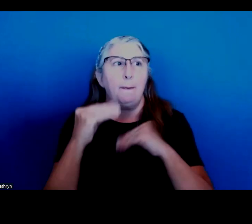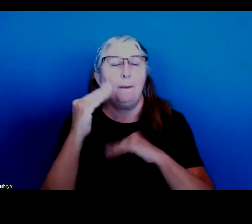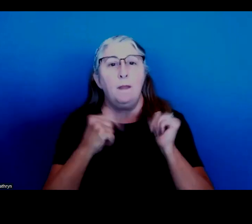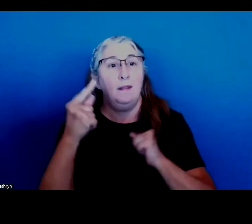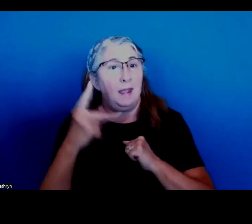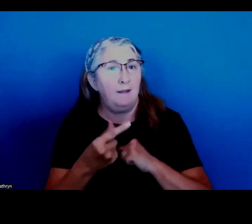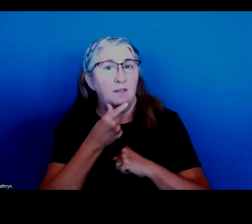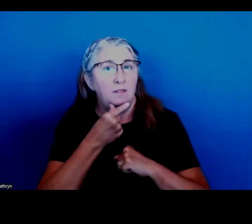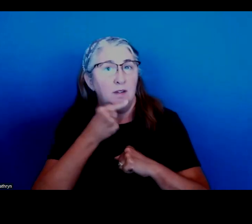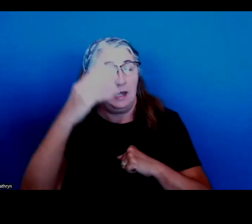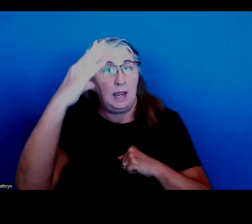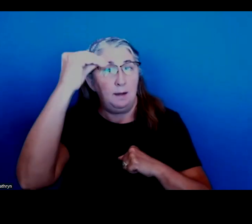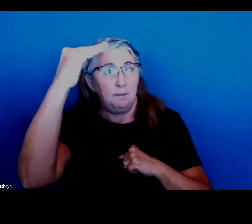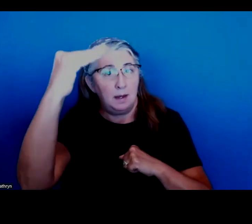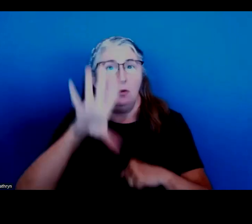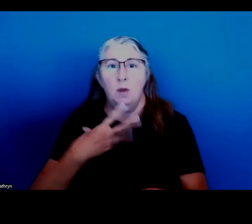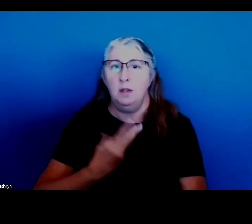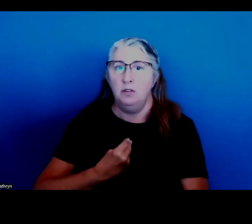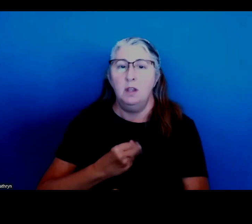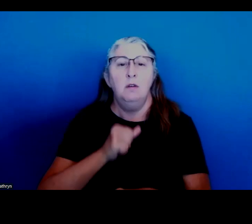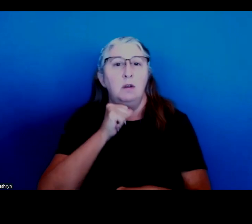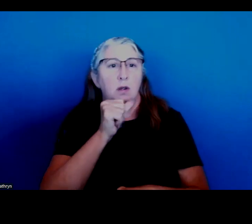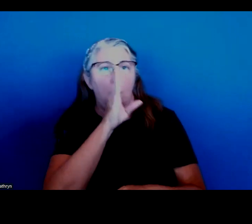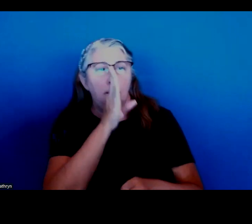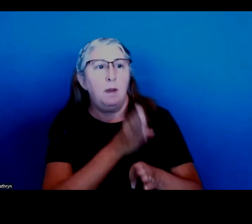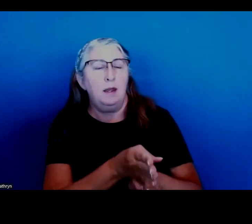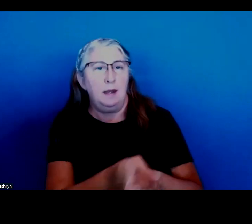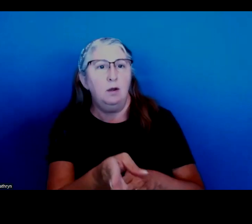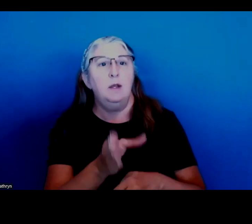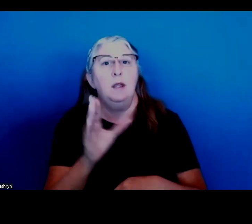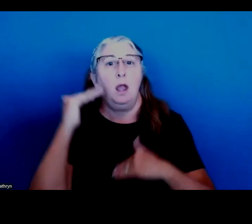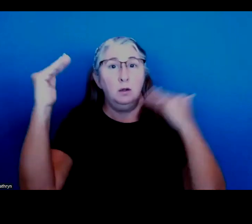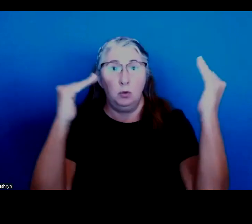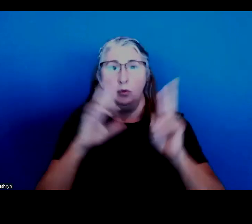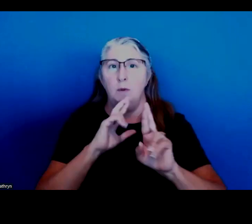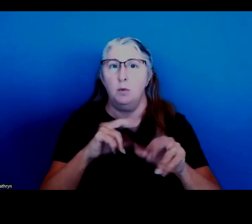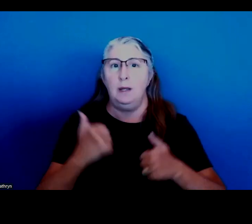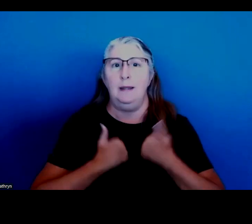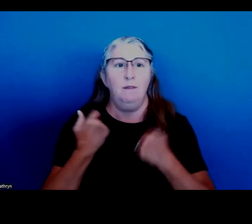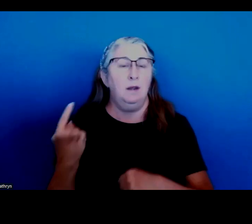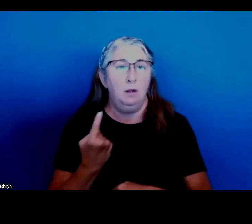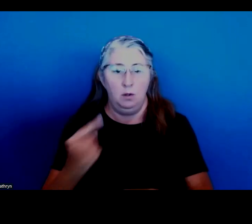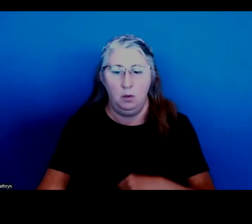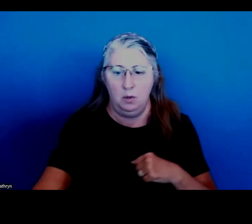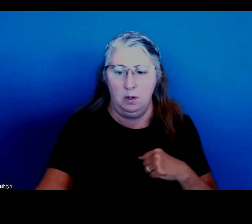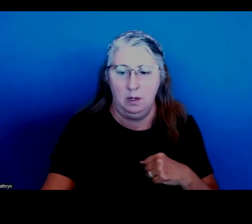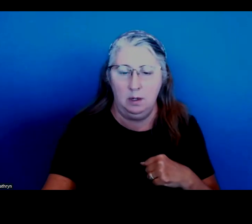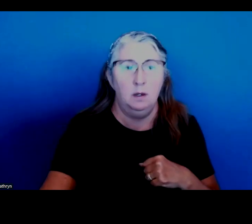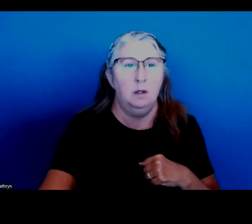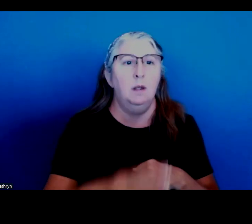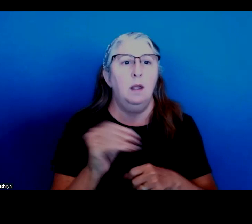men, transgender, and non-binary adults report that they're living alone. And this obviously creates